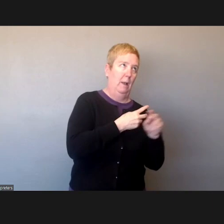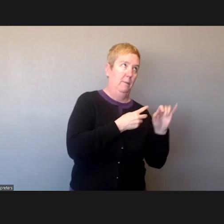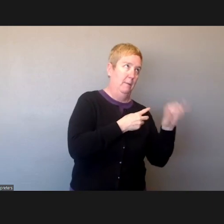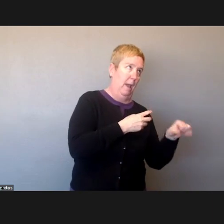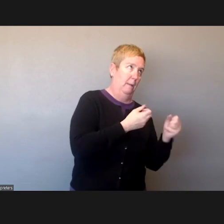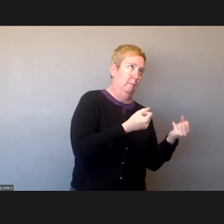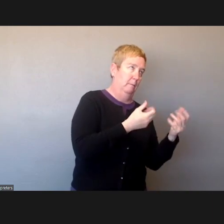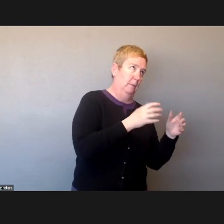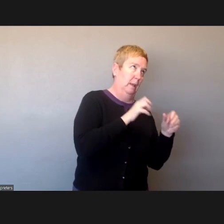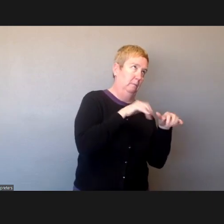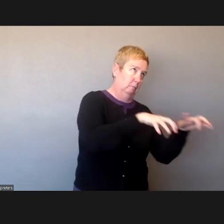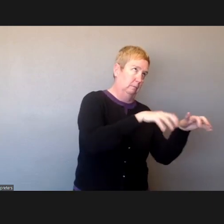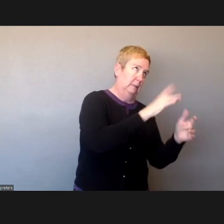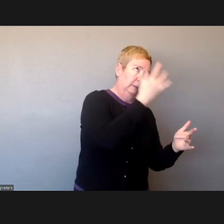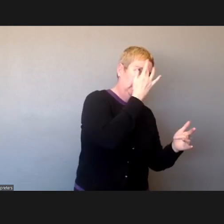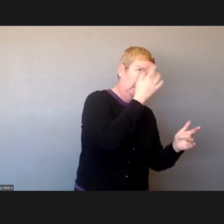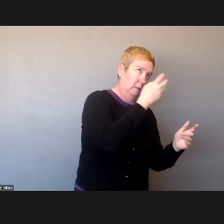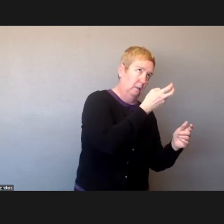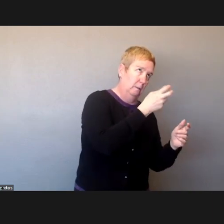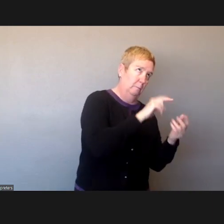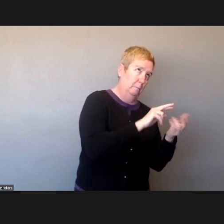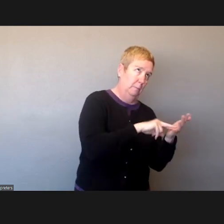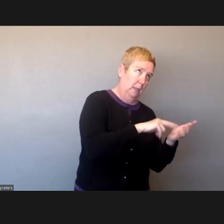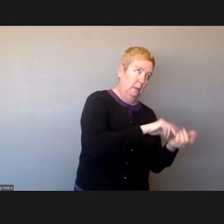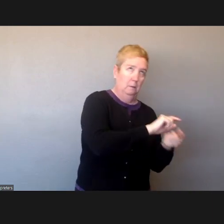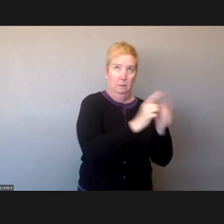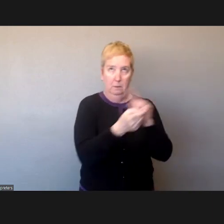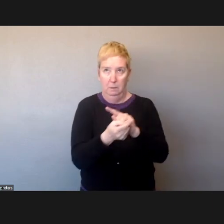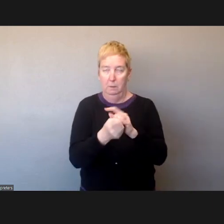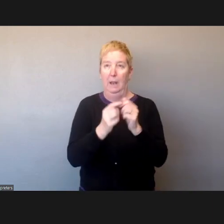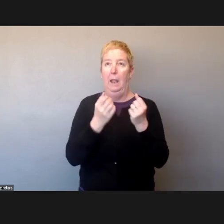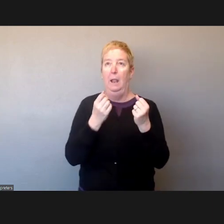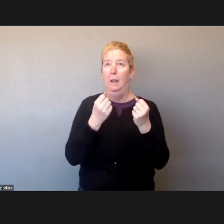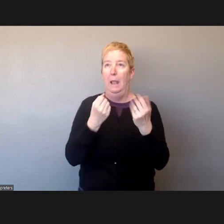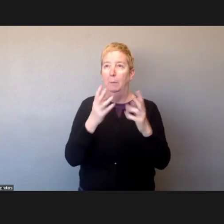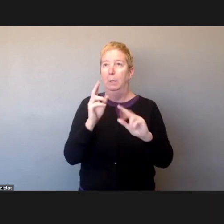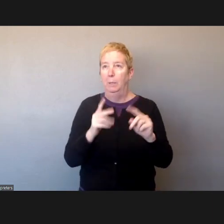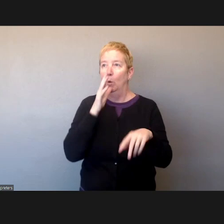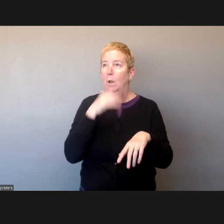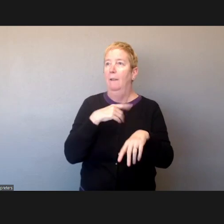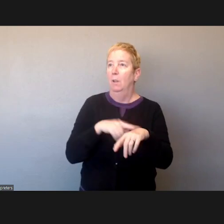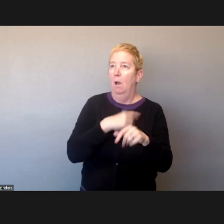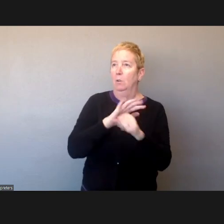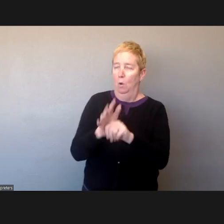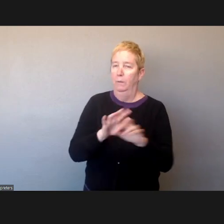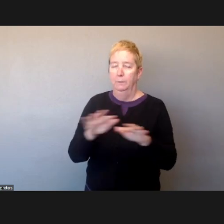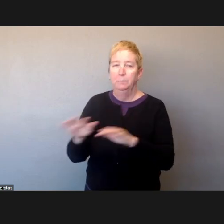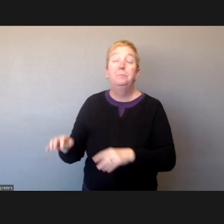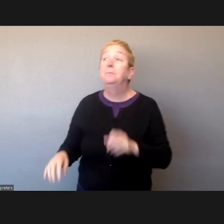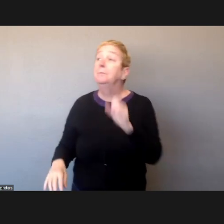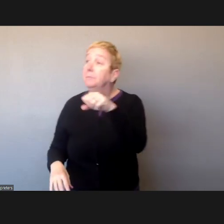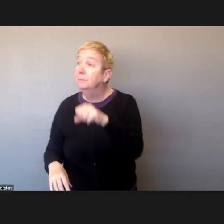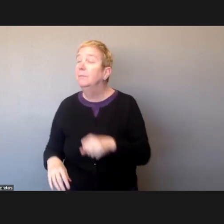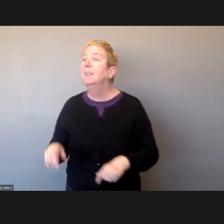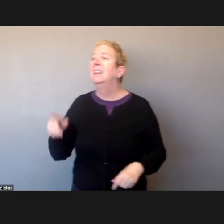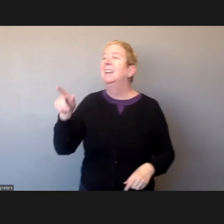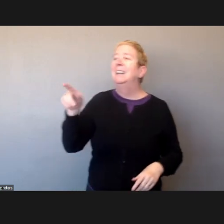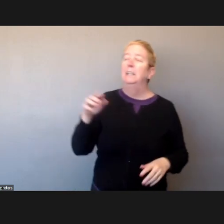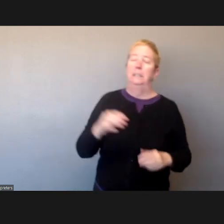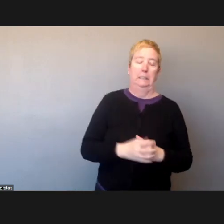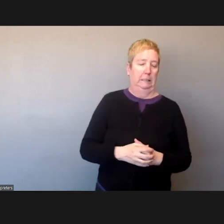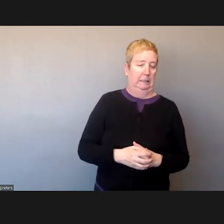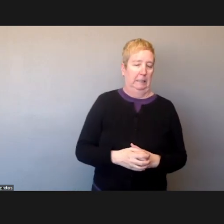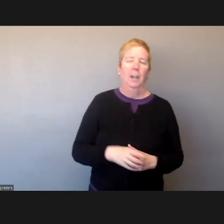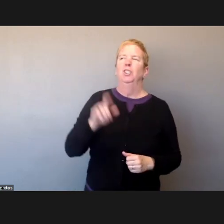Yeah. Well, we see cases of long COVID now. This is one of those ones where they should get a non-scientist to answer